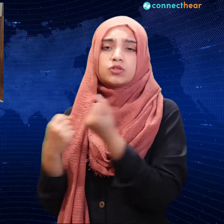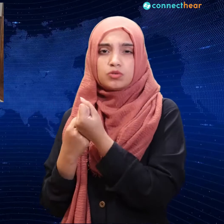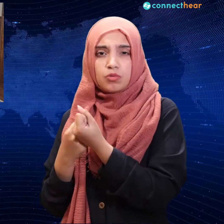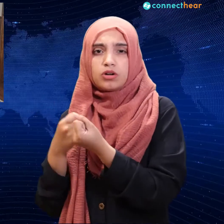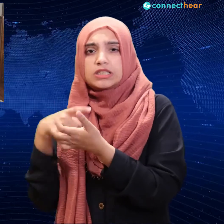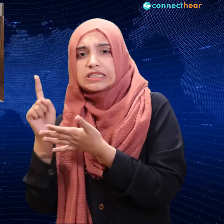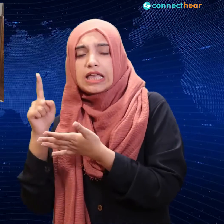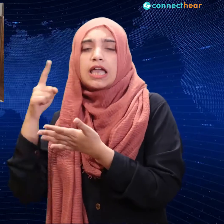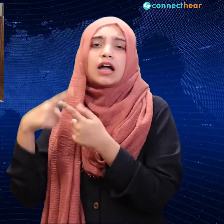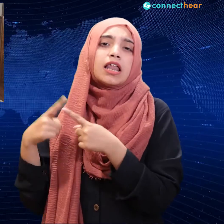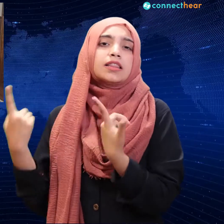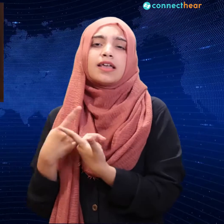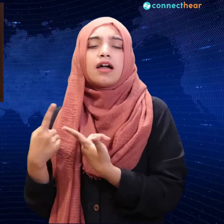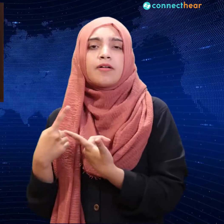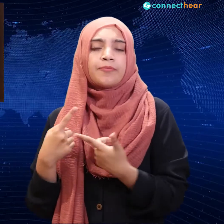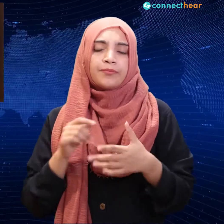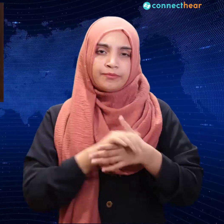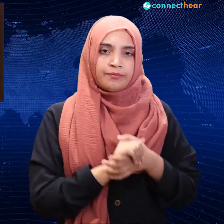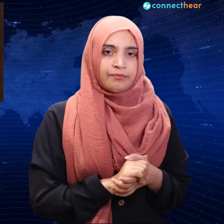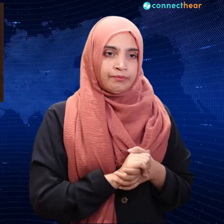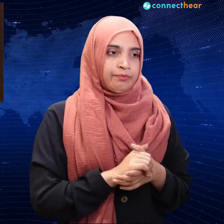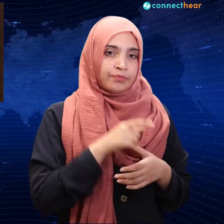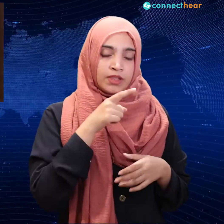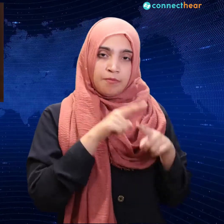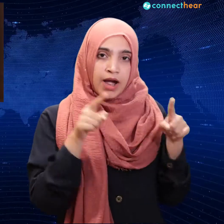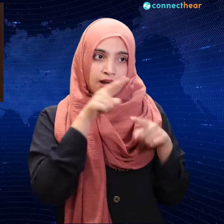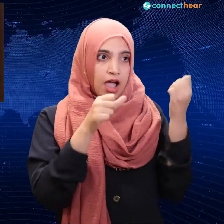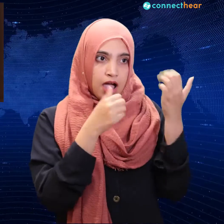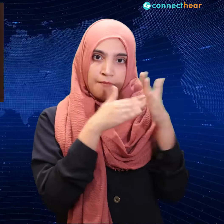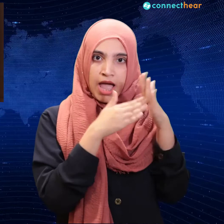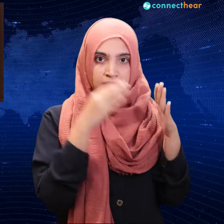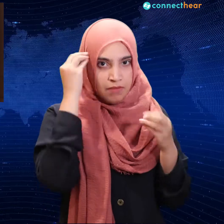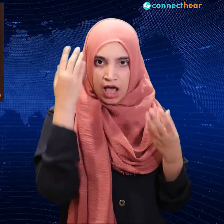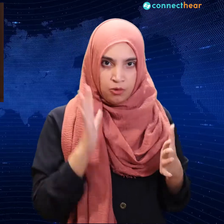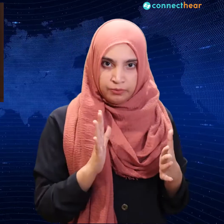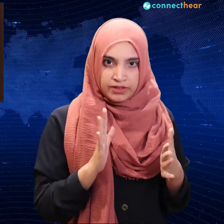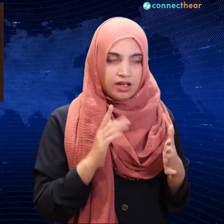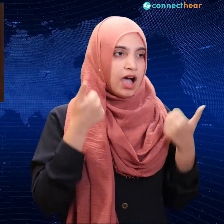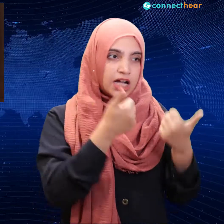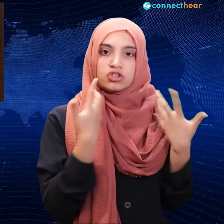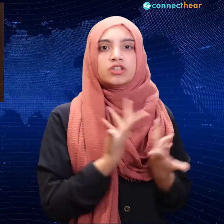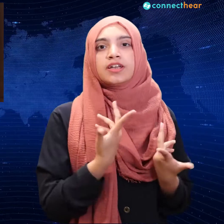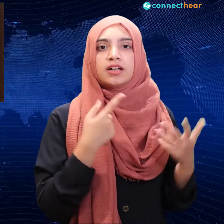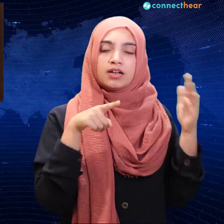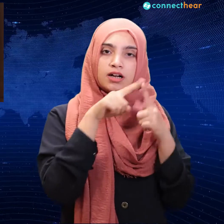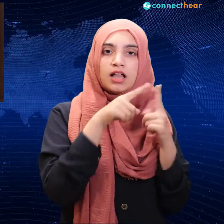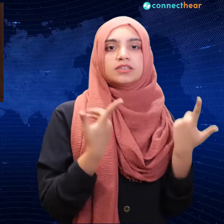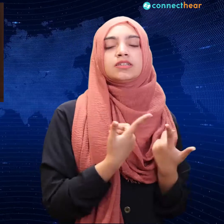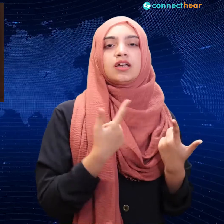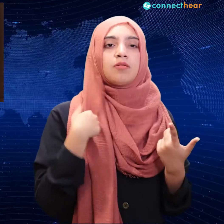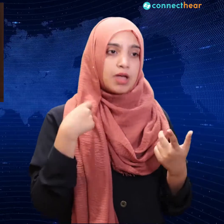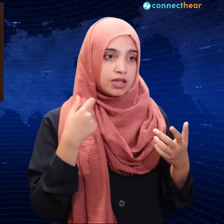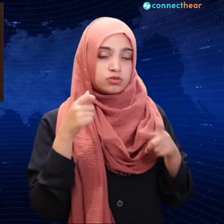them a terrorist organization, but do they know the origins of the Haqqani tribe? No, it is very important for us